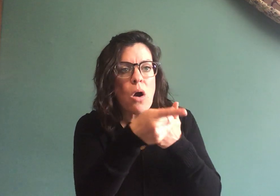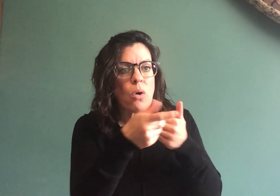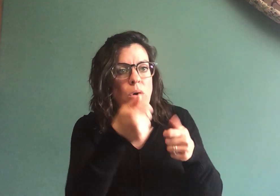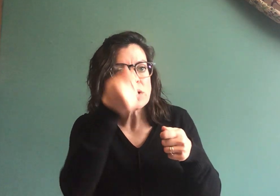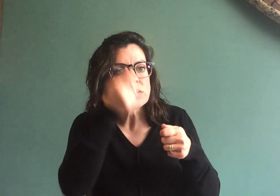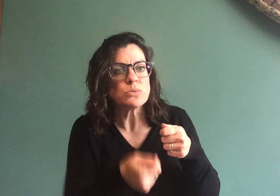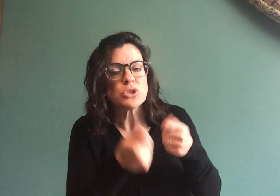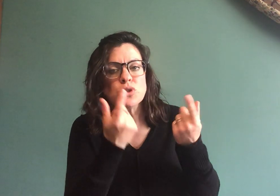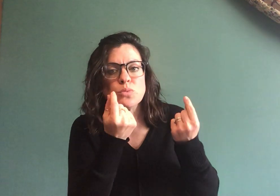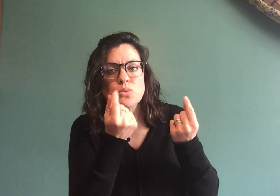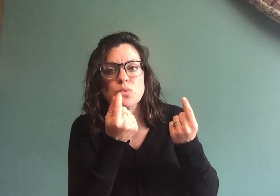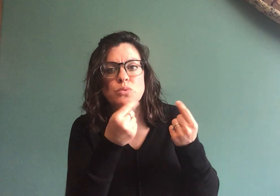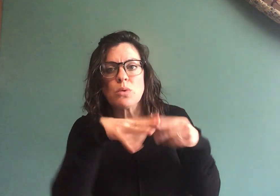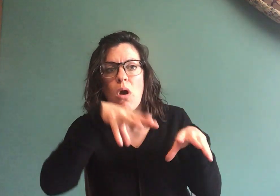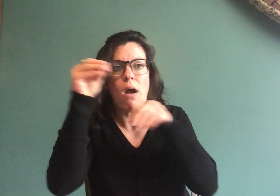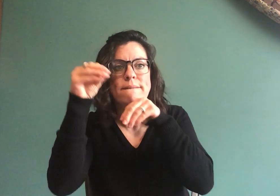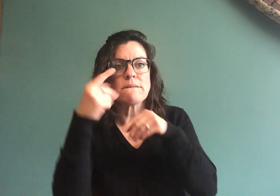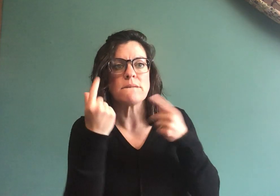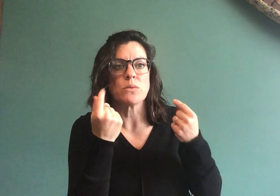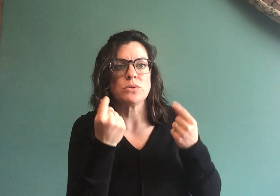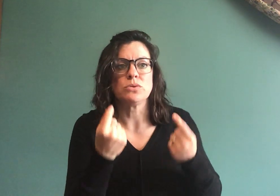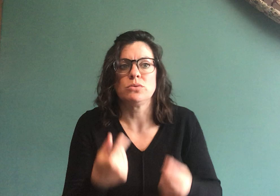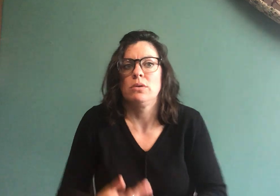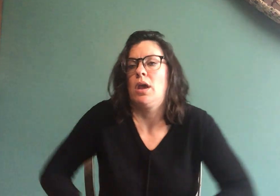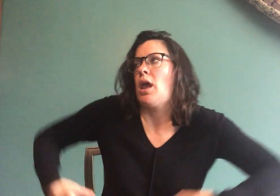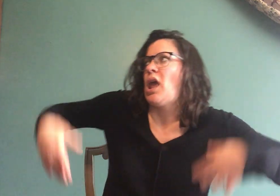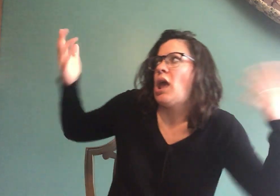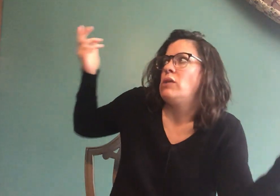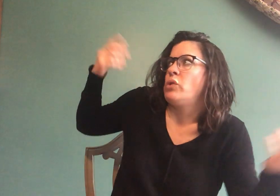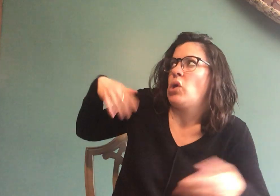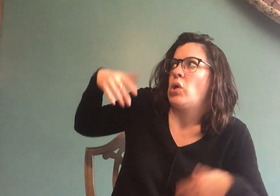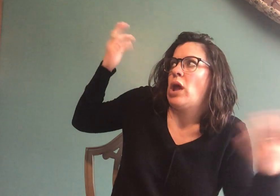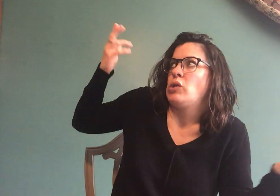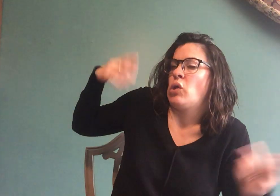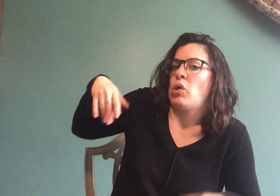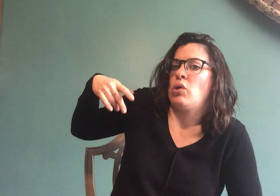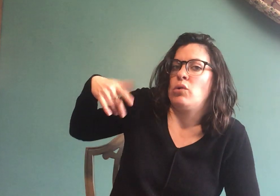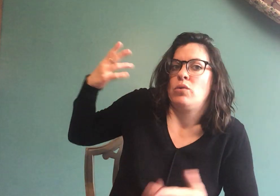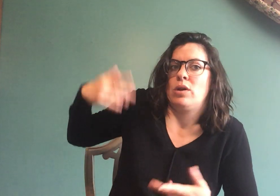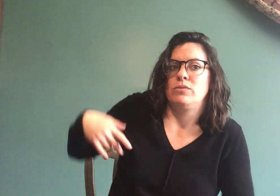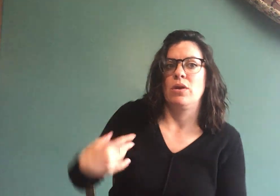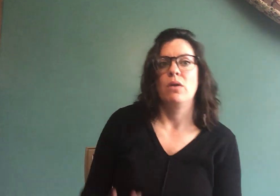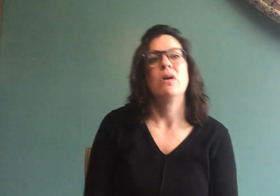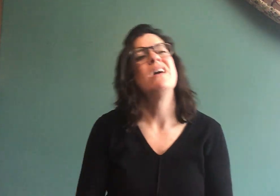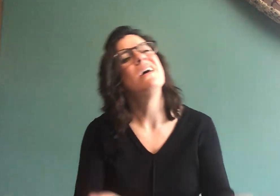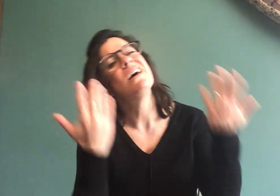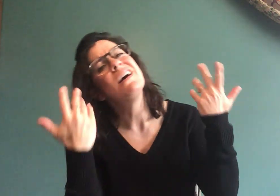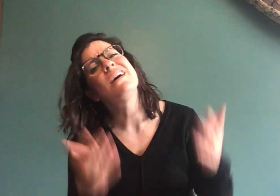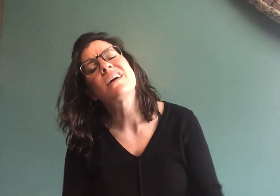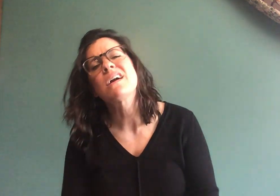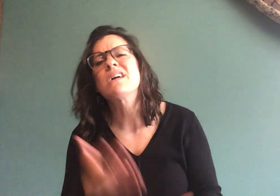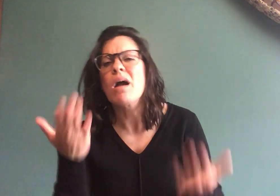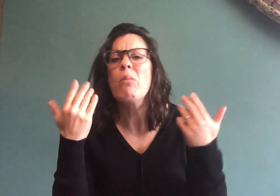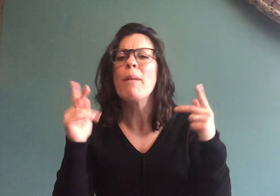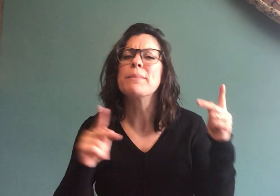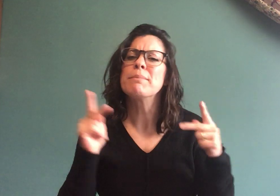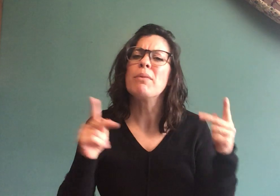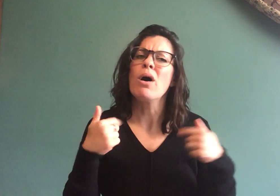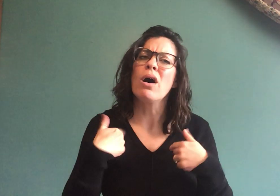I'm not sure. Not sure. Anybody? Come on, people, you all had this once. What do we do with the disconnect